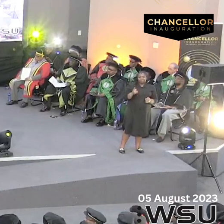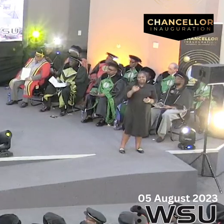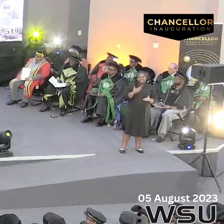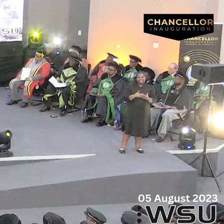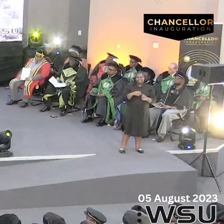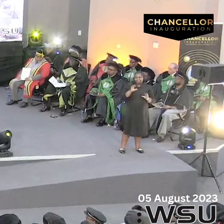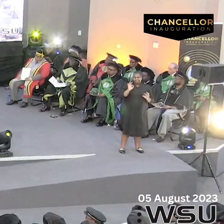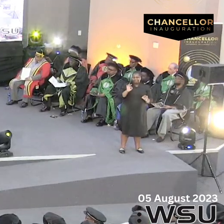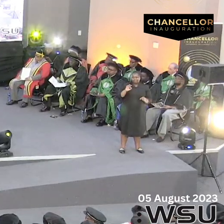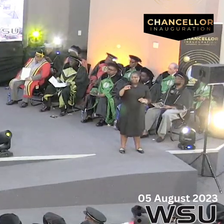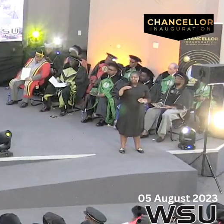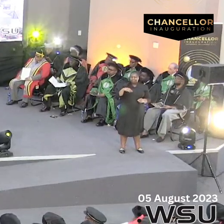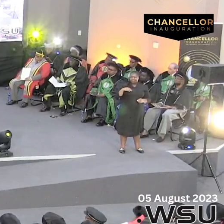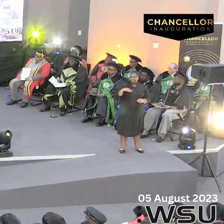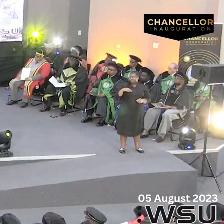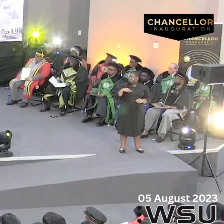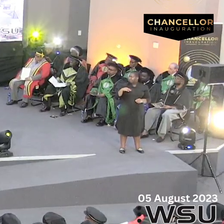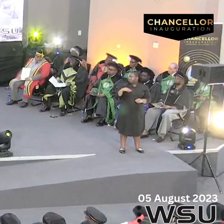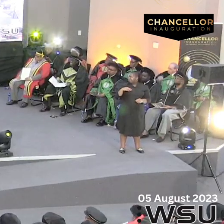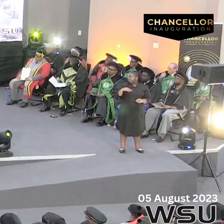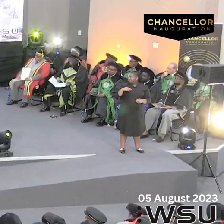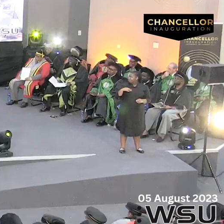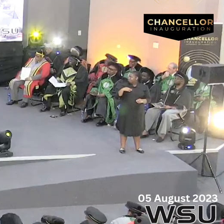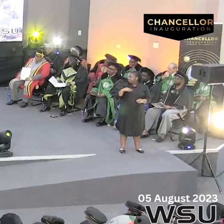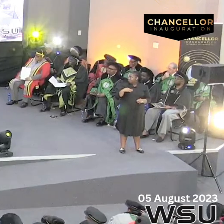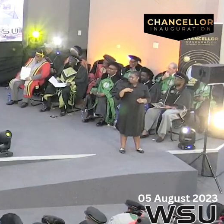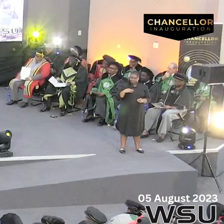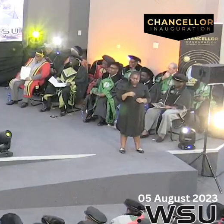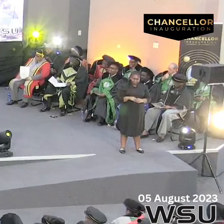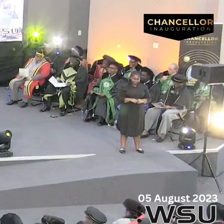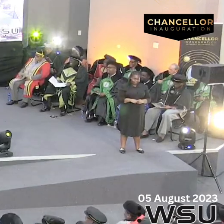good female. But